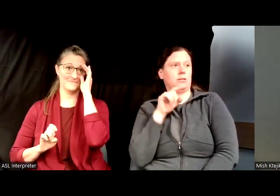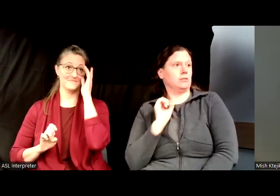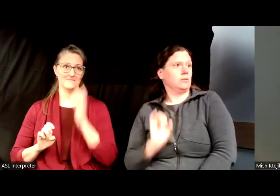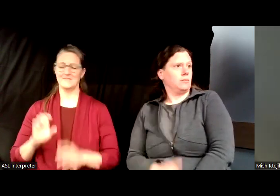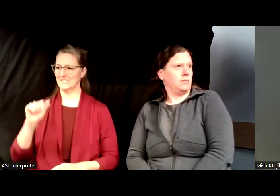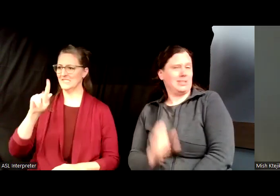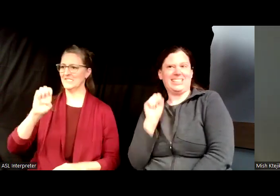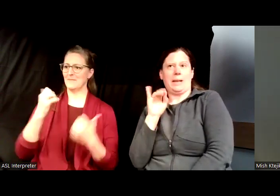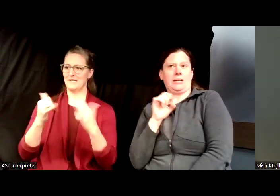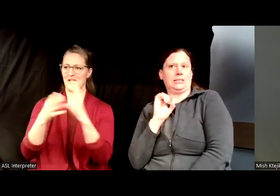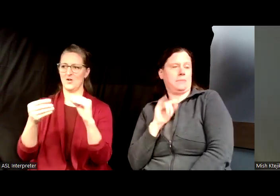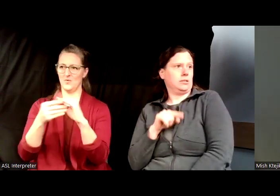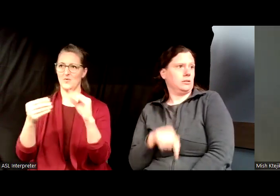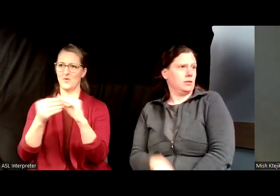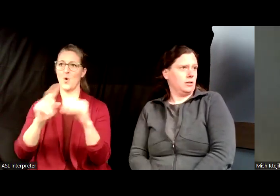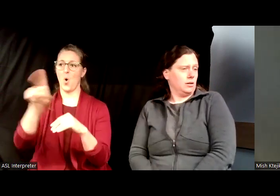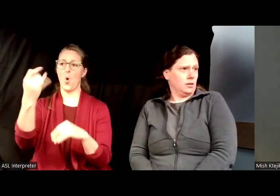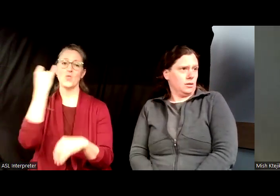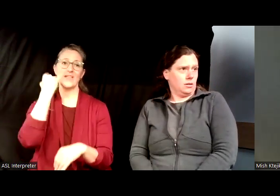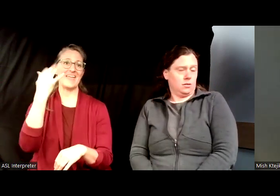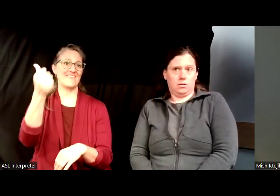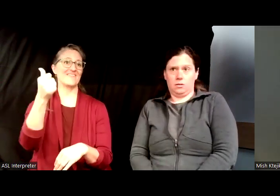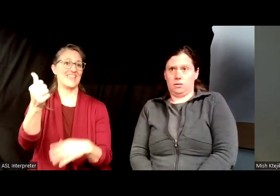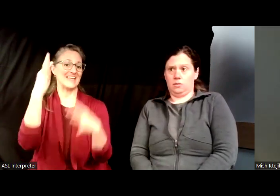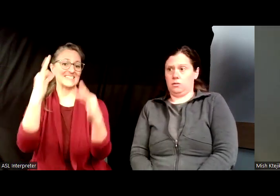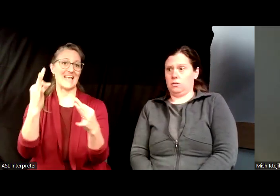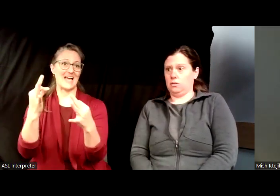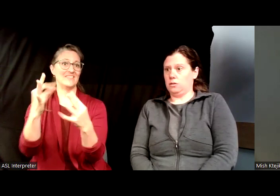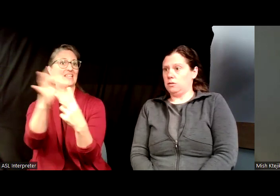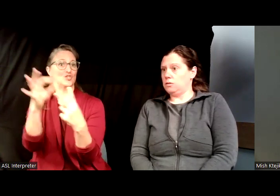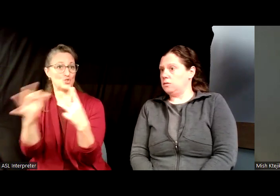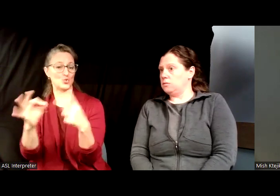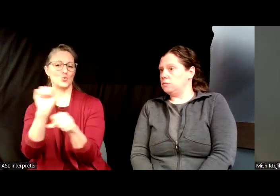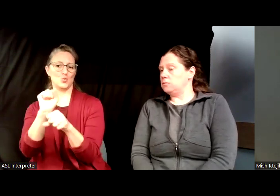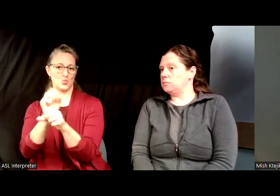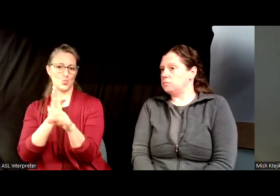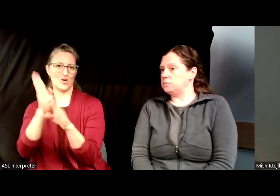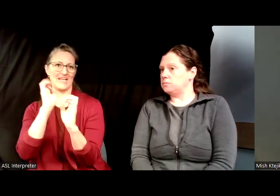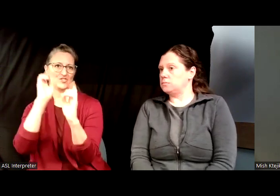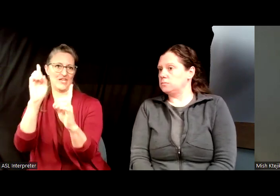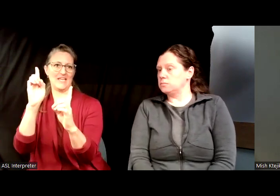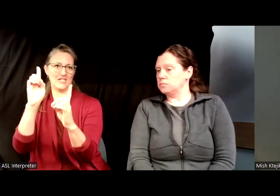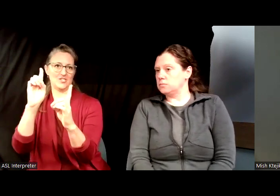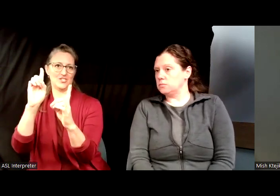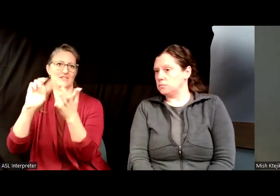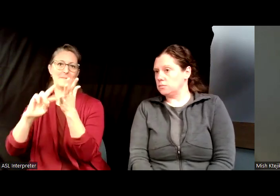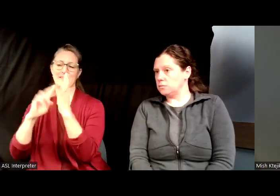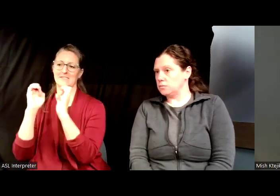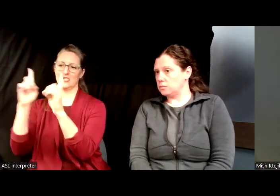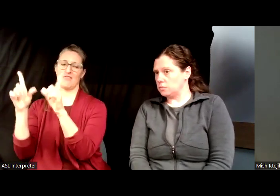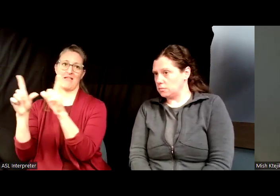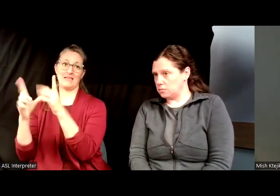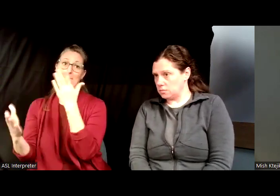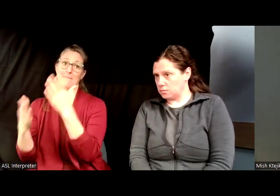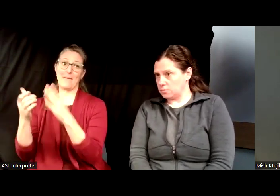This is Sammy. Only if they choose to work in education would they get the education license. They may want